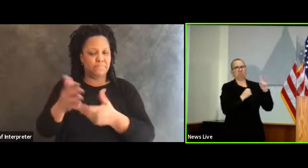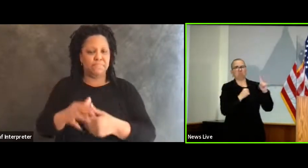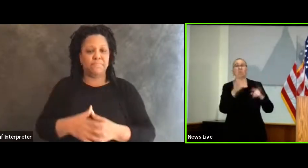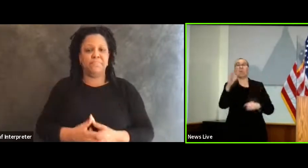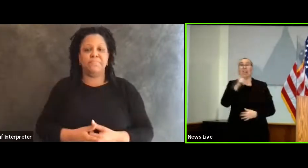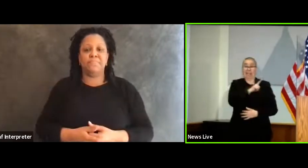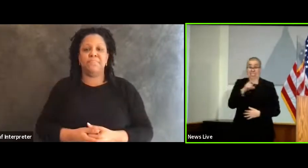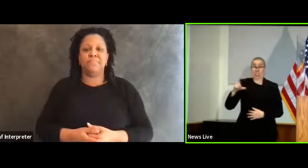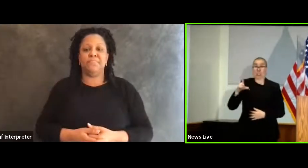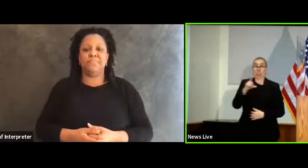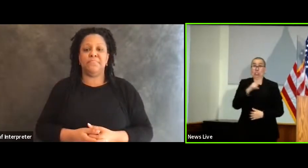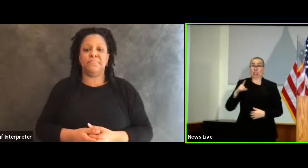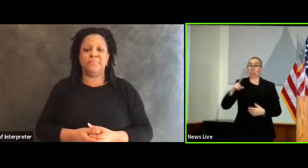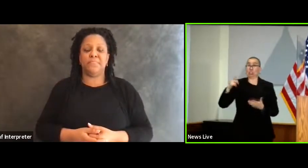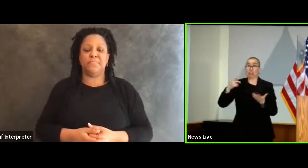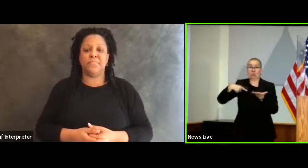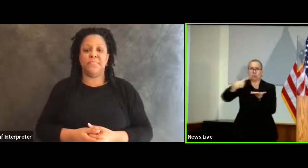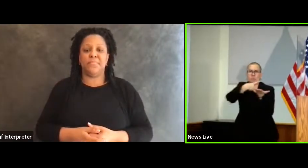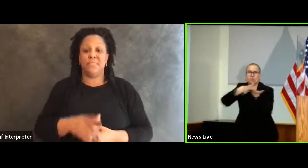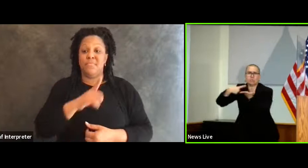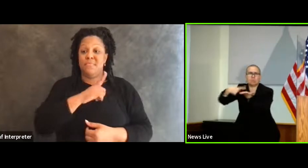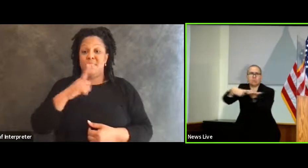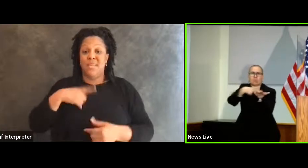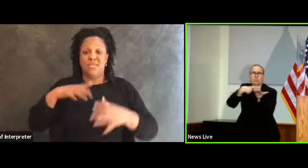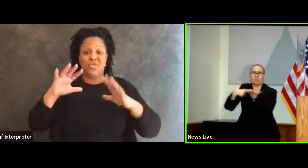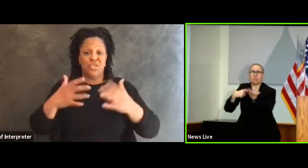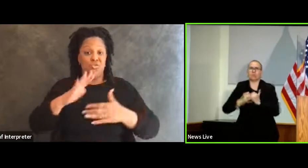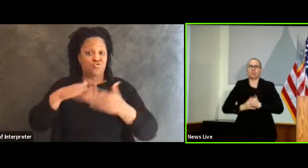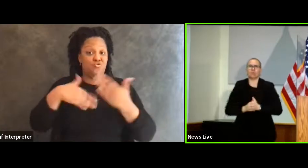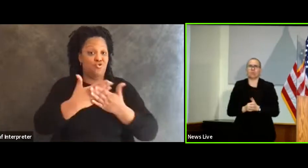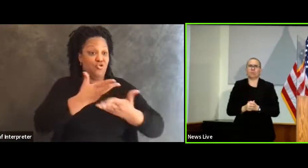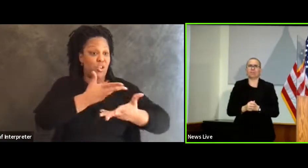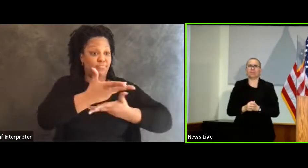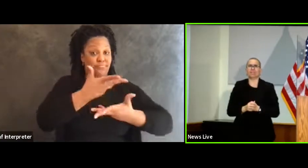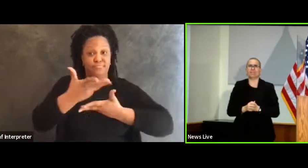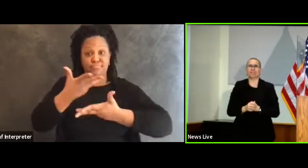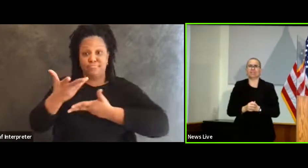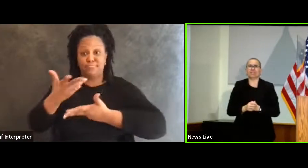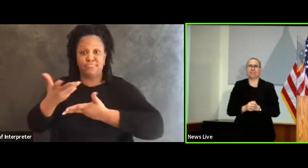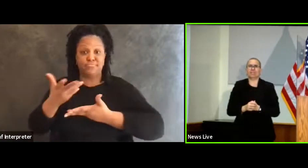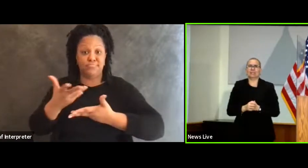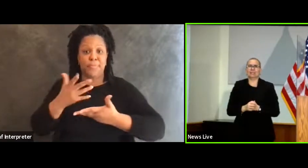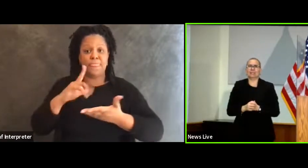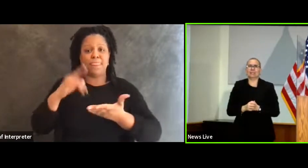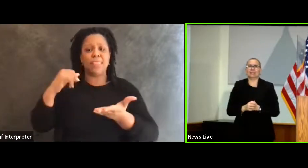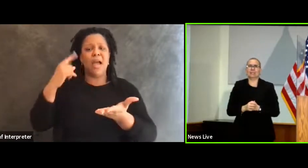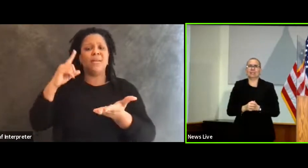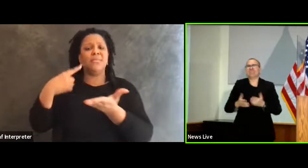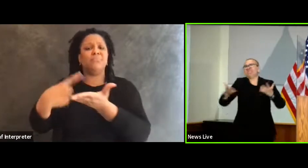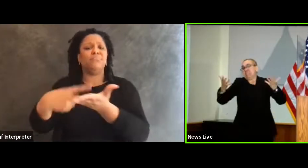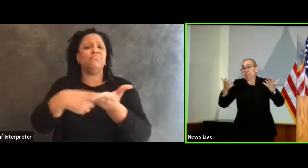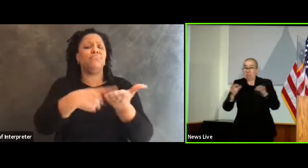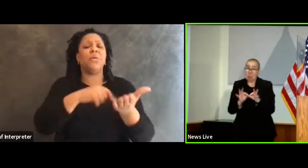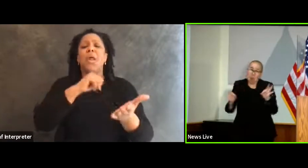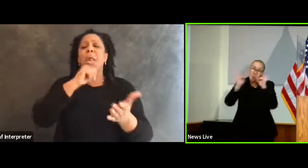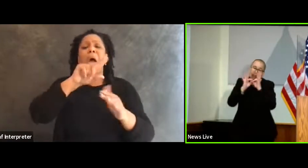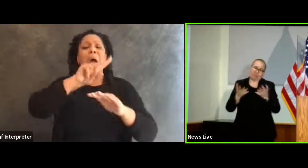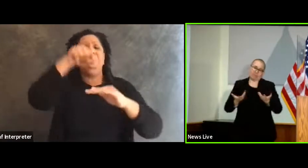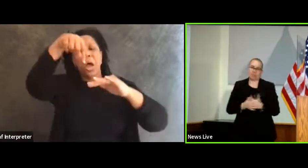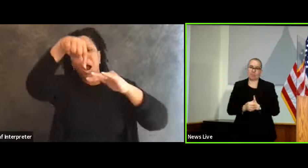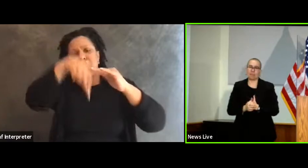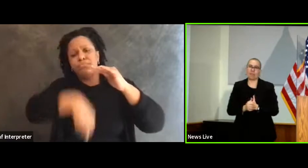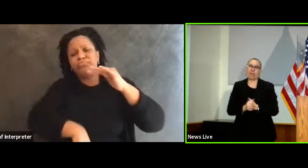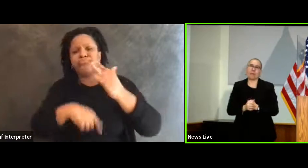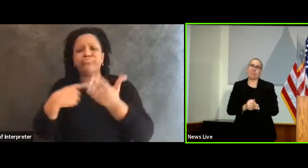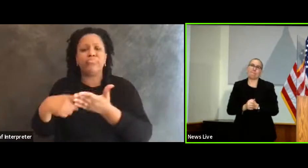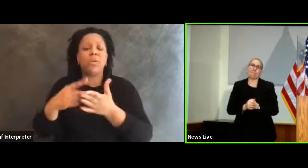branch talks together. I don't think it's been meaningful. There have been overtures back and forth, but